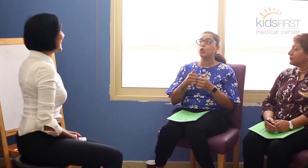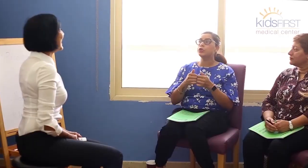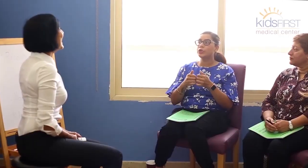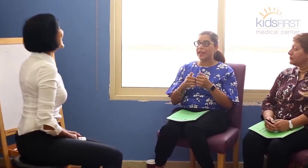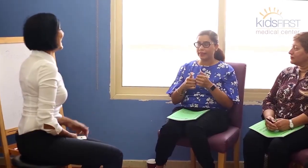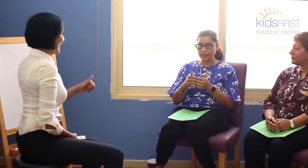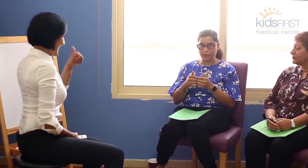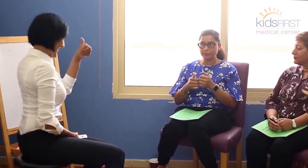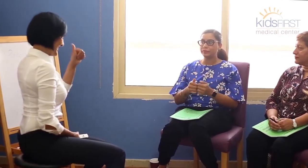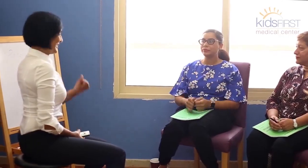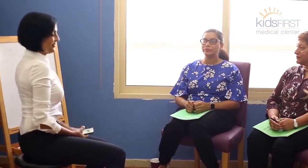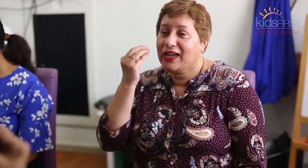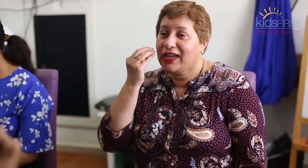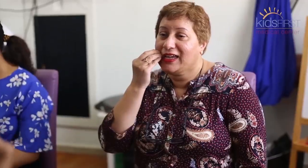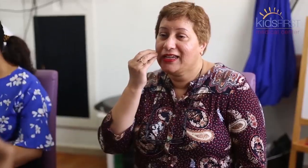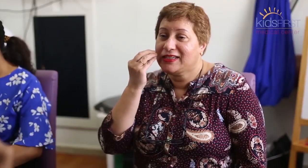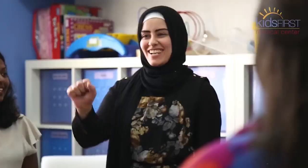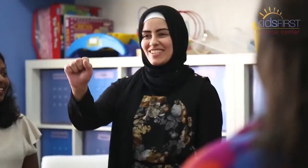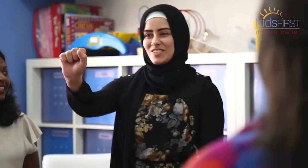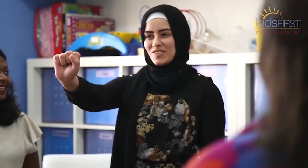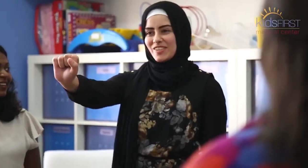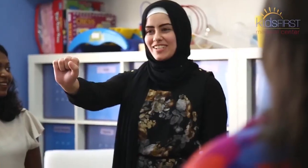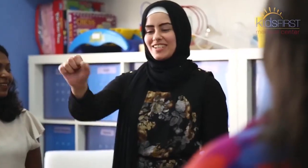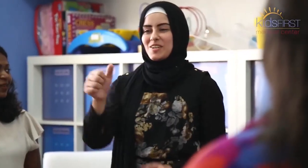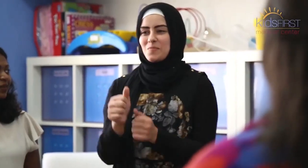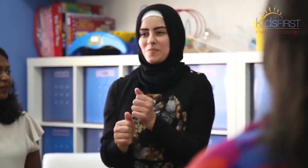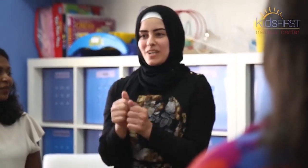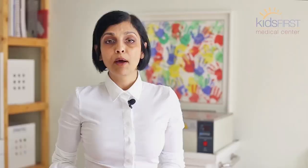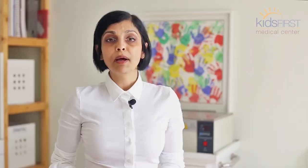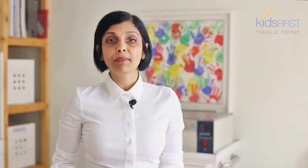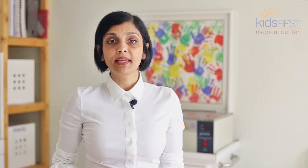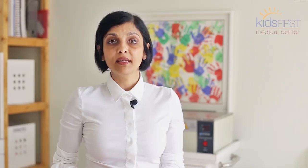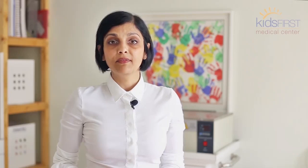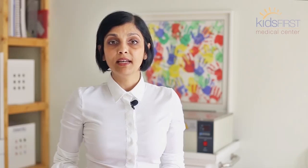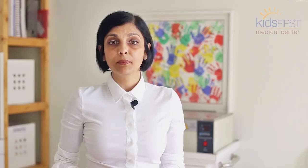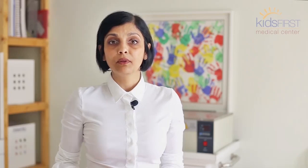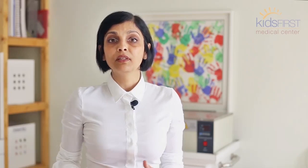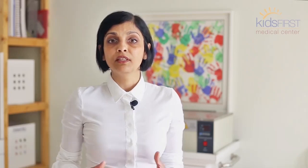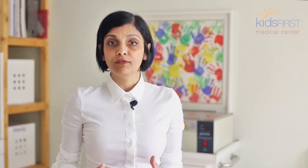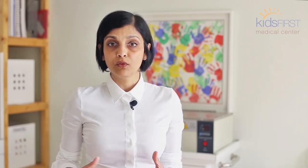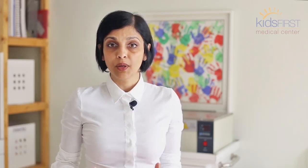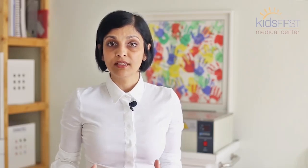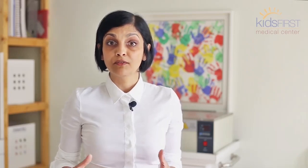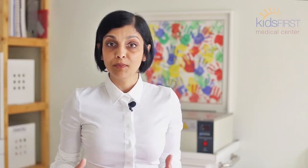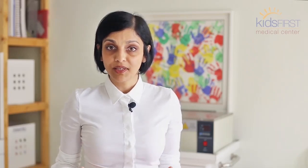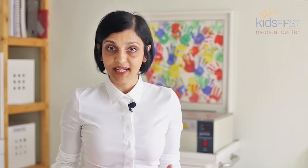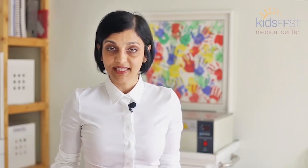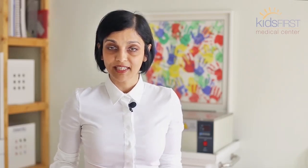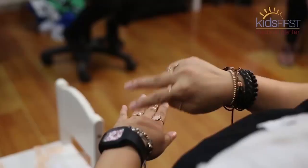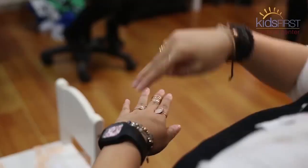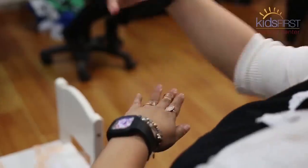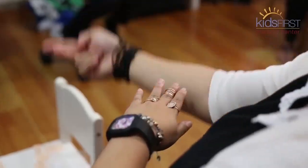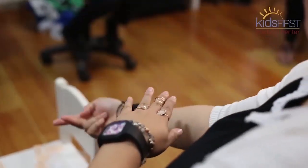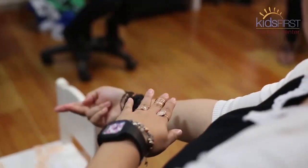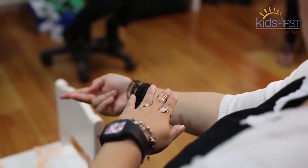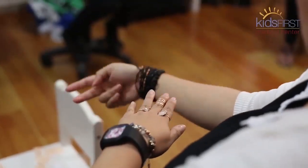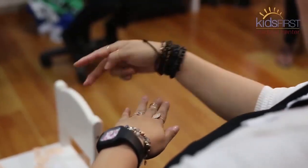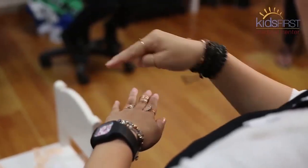developing communication, language and literacy skills by making available different ways of communicating. Makaton combines